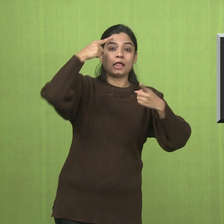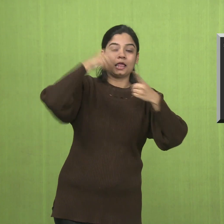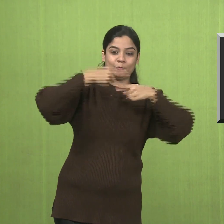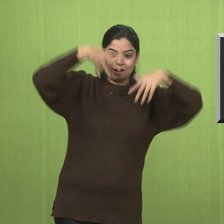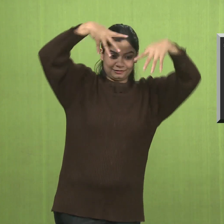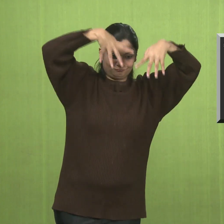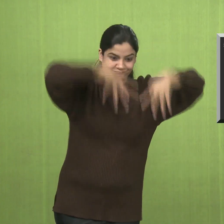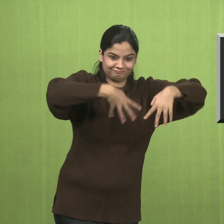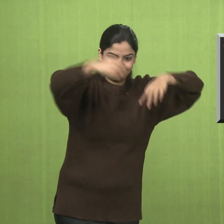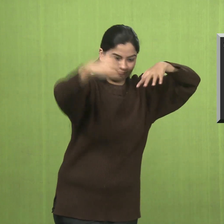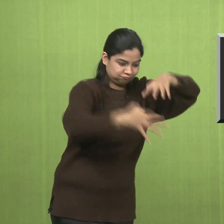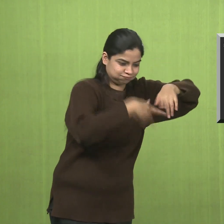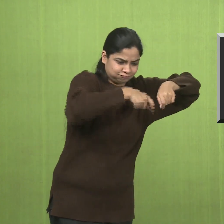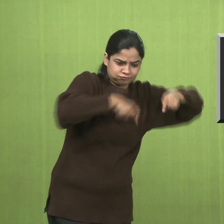electricity through water.